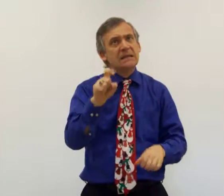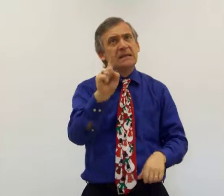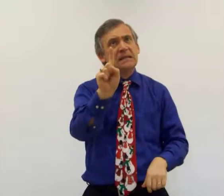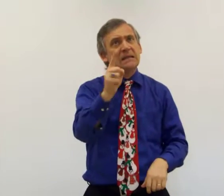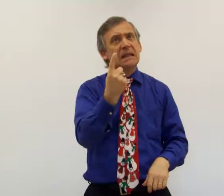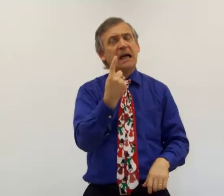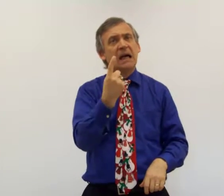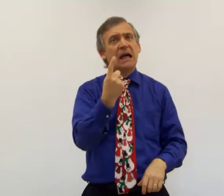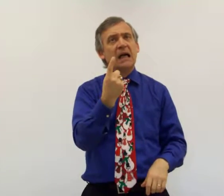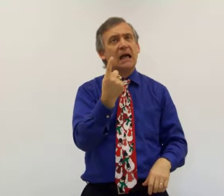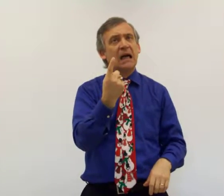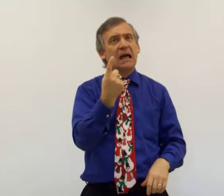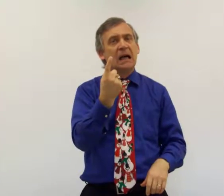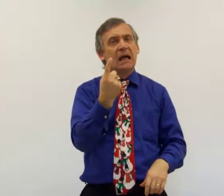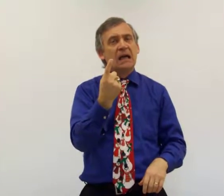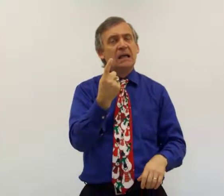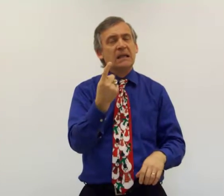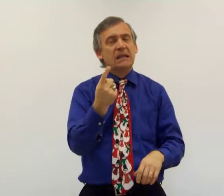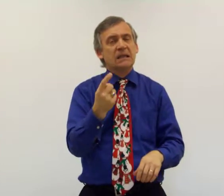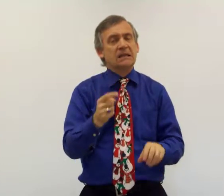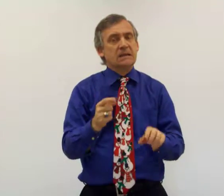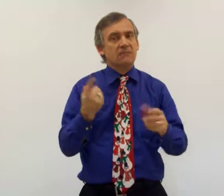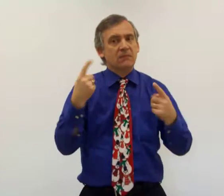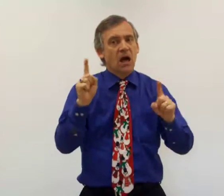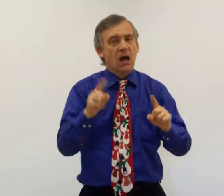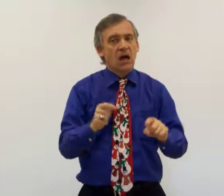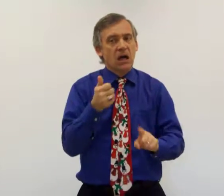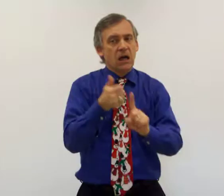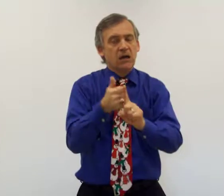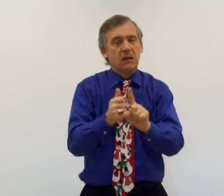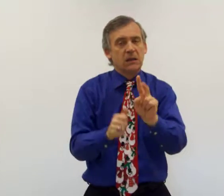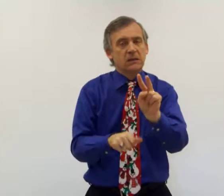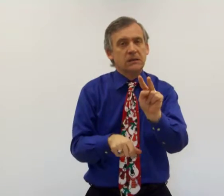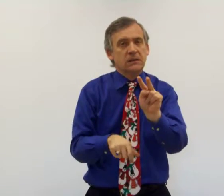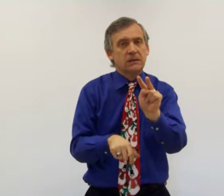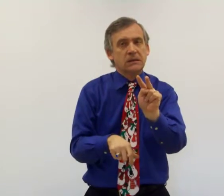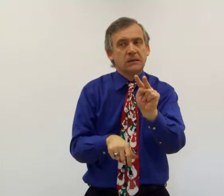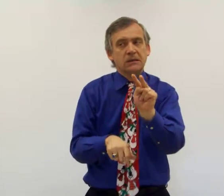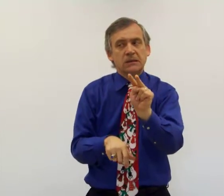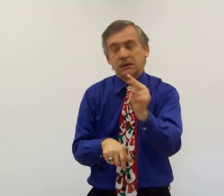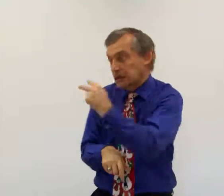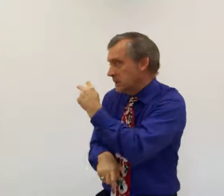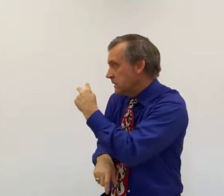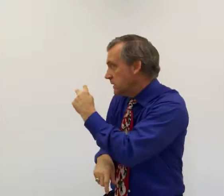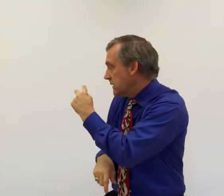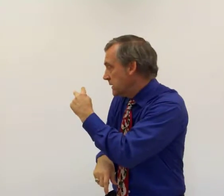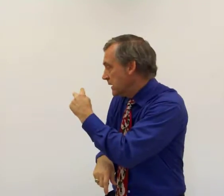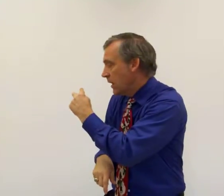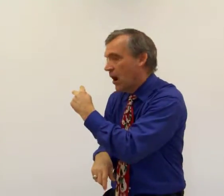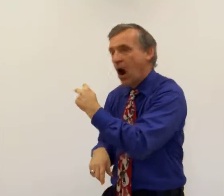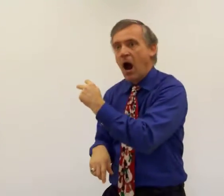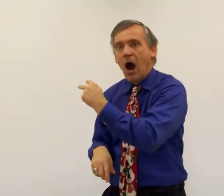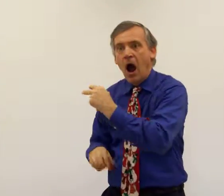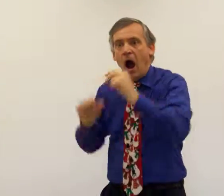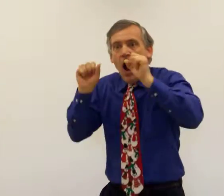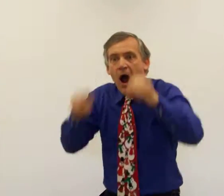Quick in the grayness, he turned and saw a dim shade at his heels,